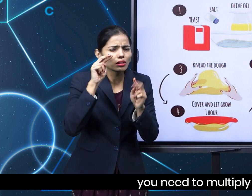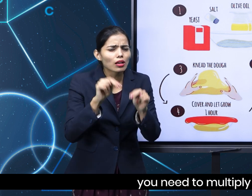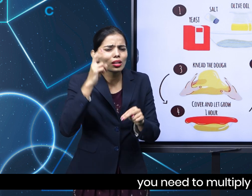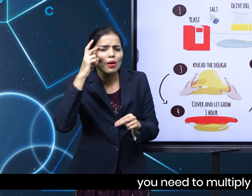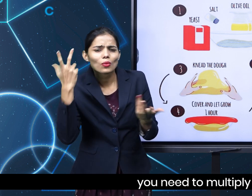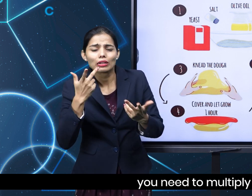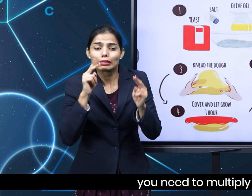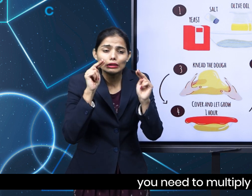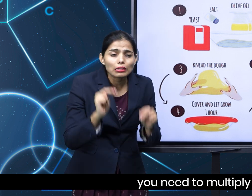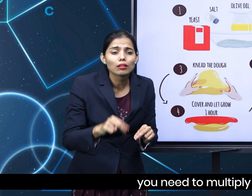that fraction.